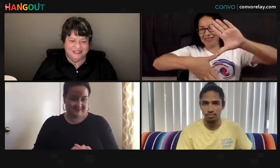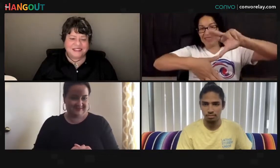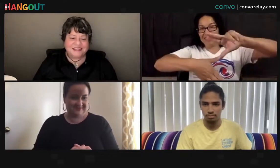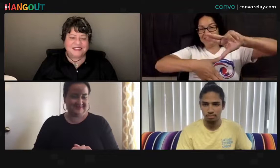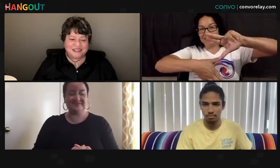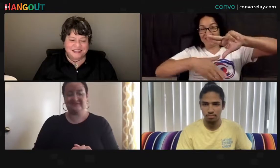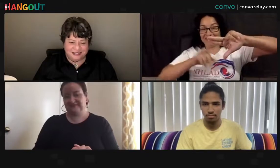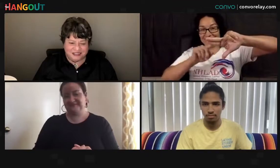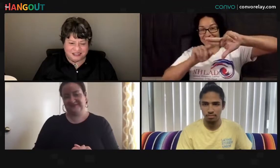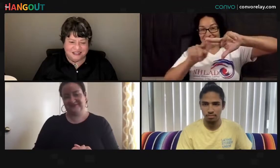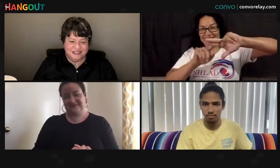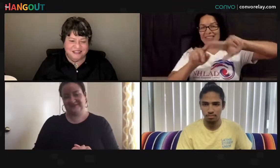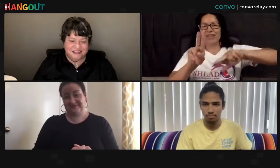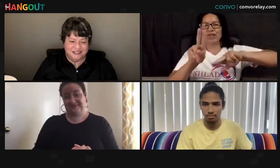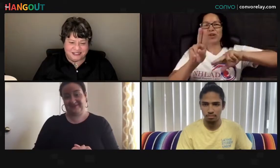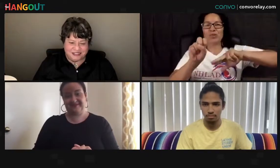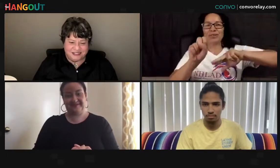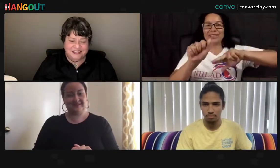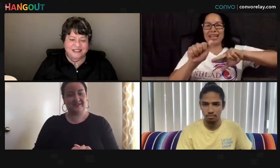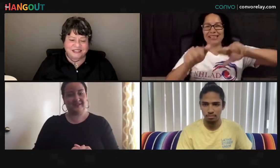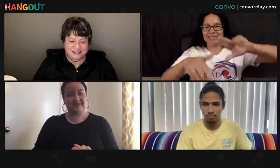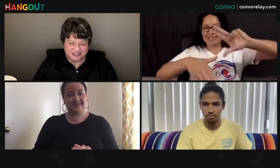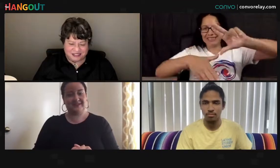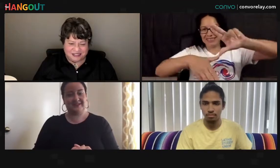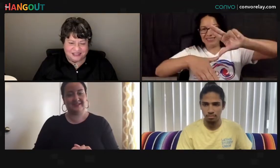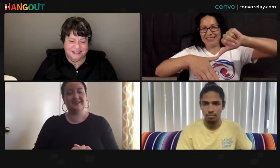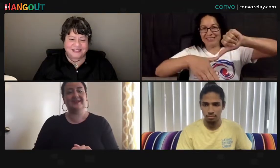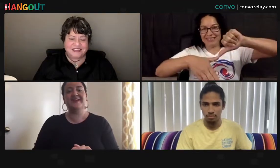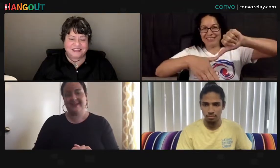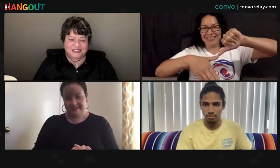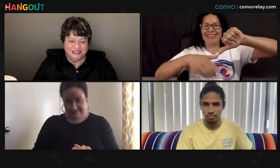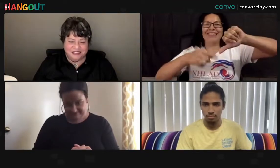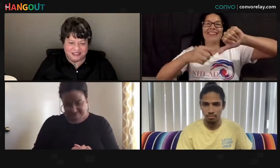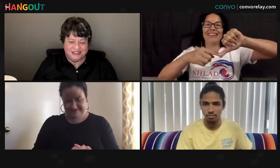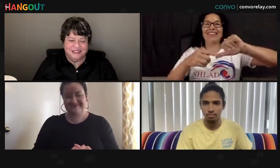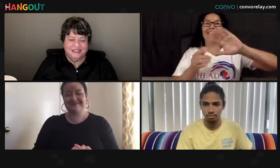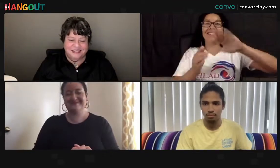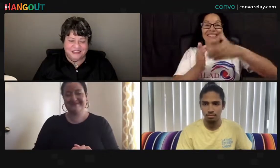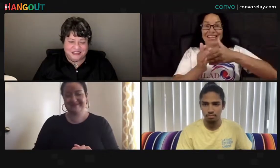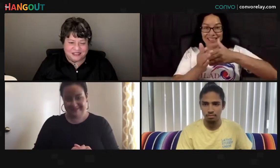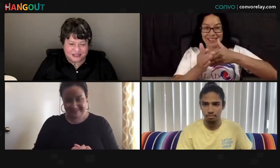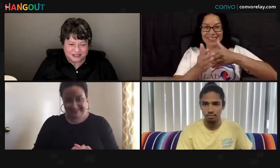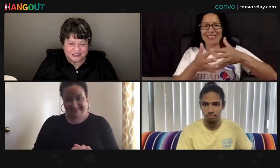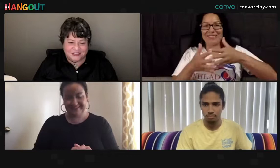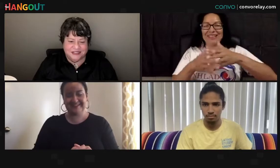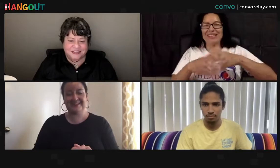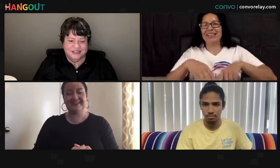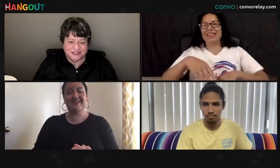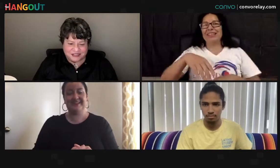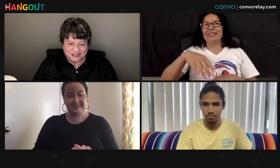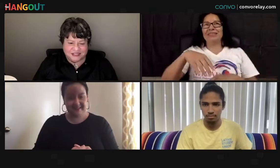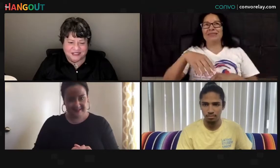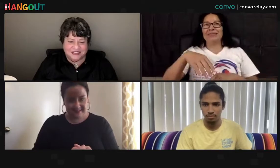on the bottom is South America. On the top is North America to represent. If you do it with the two fingers sticking out, that's the United